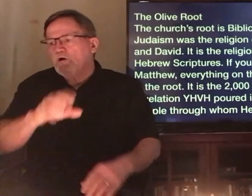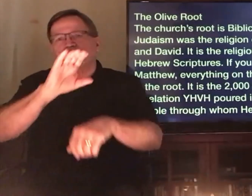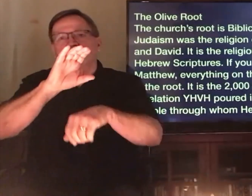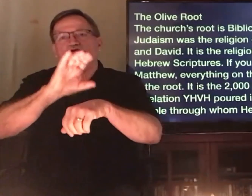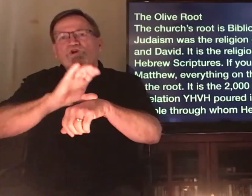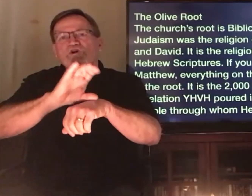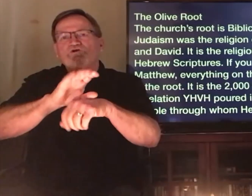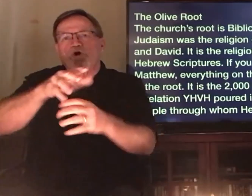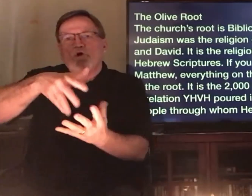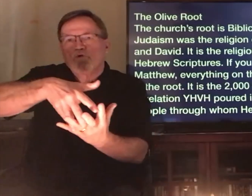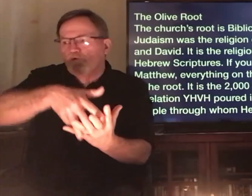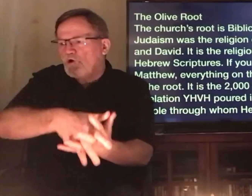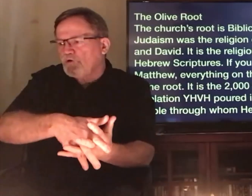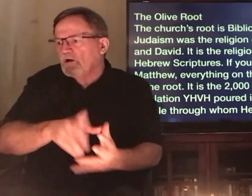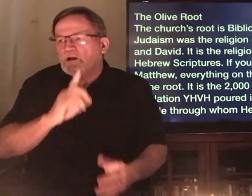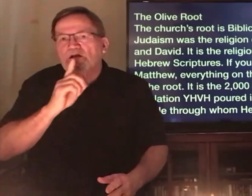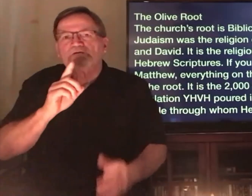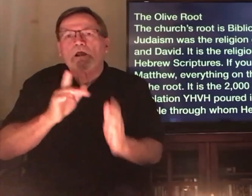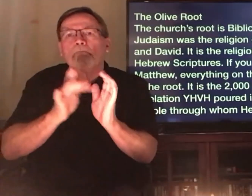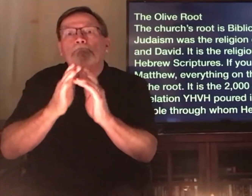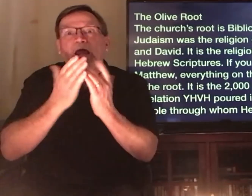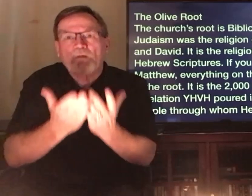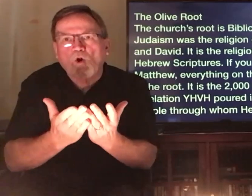church. This is church, like a church.